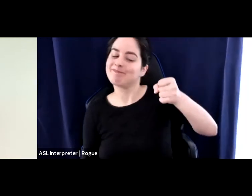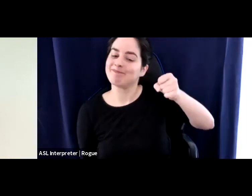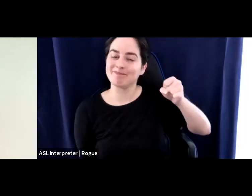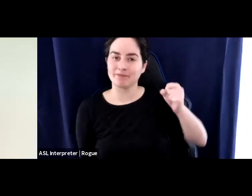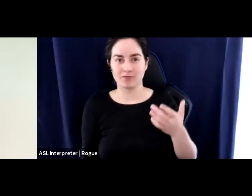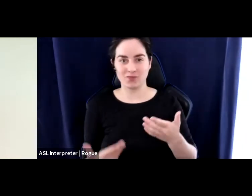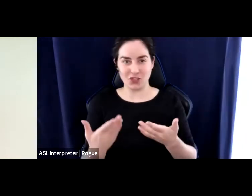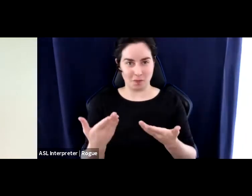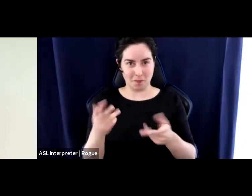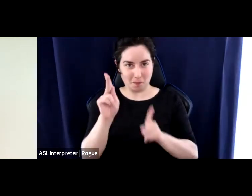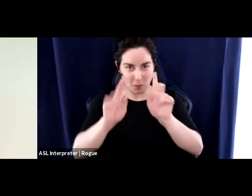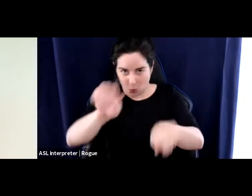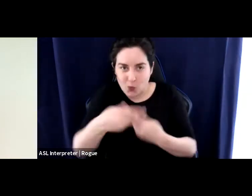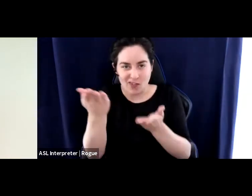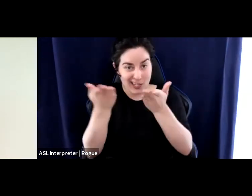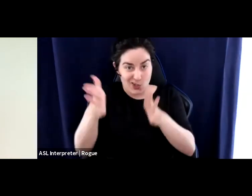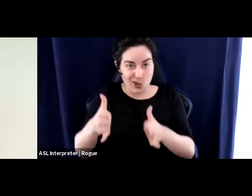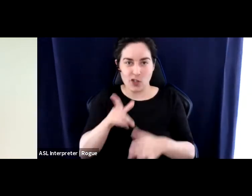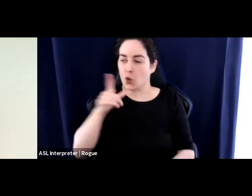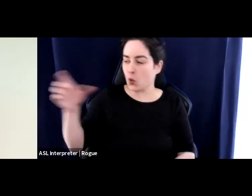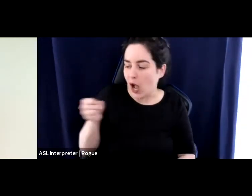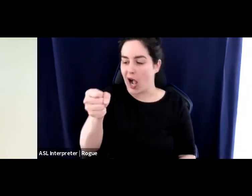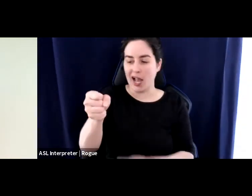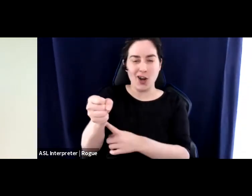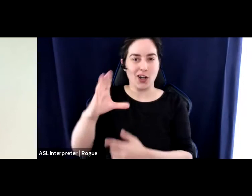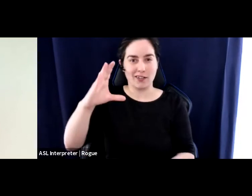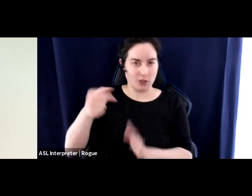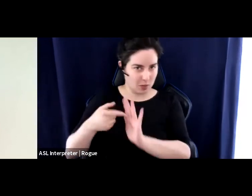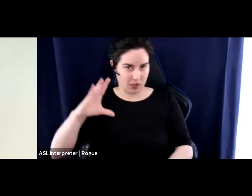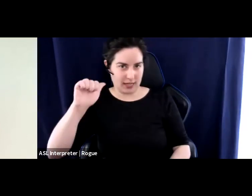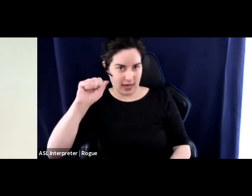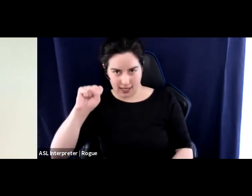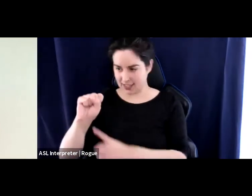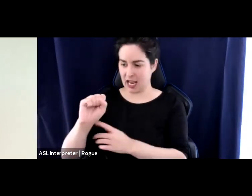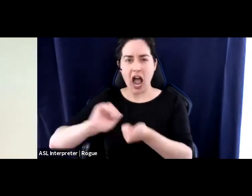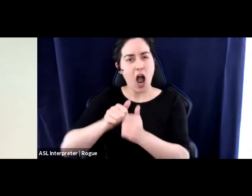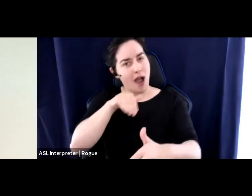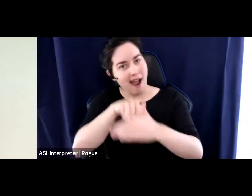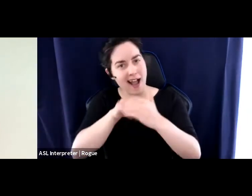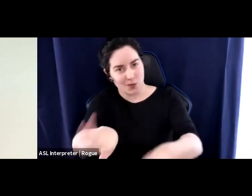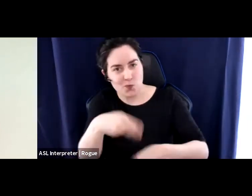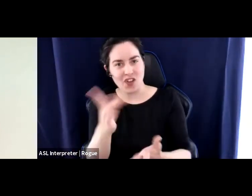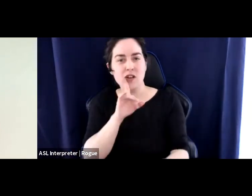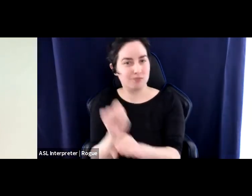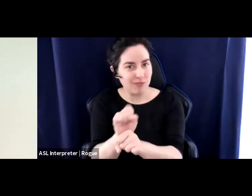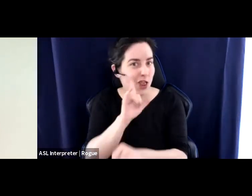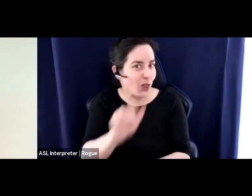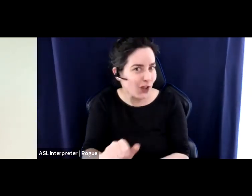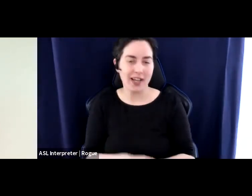service providers and employers to making their services or employment fully accessible to people with disabilities and women with